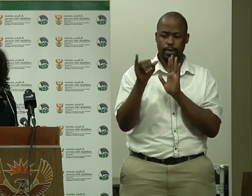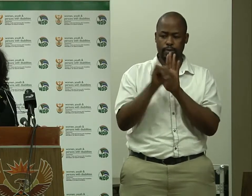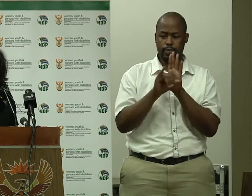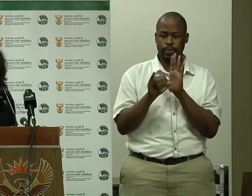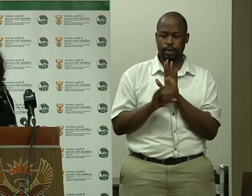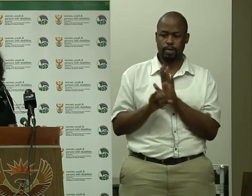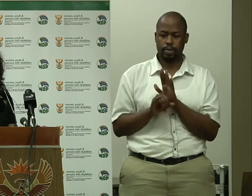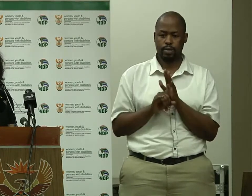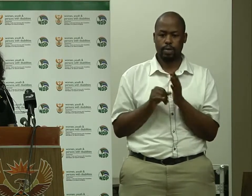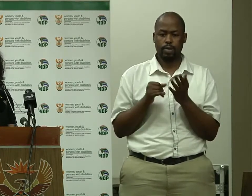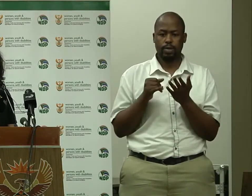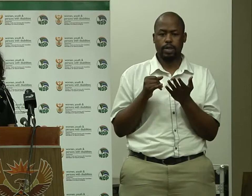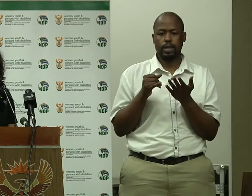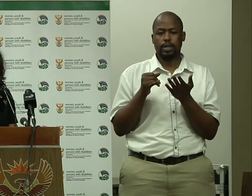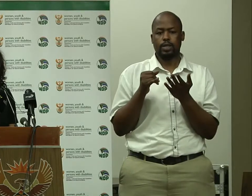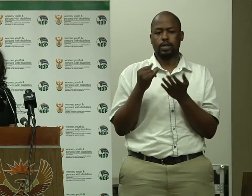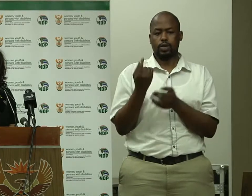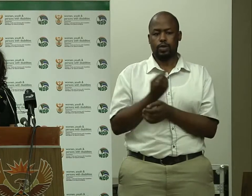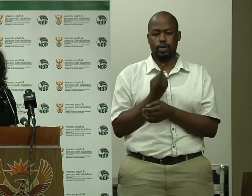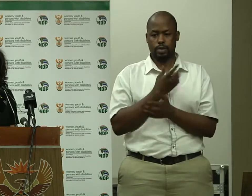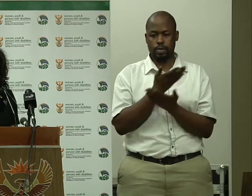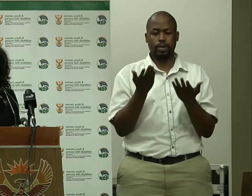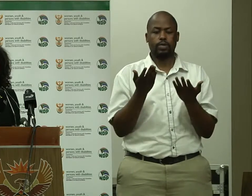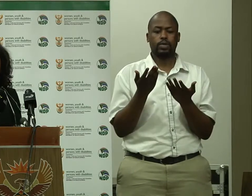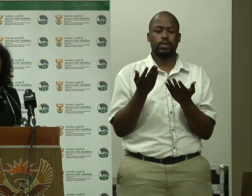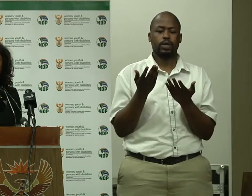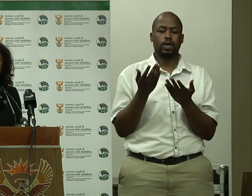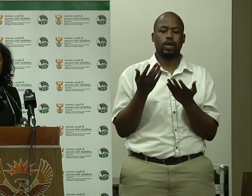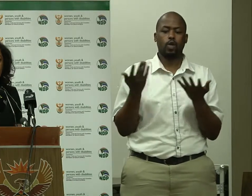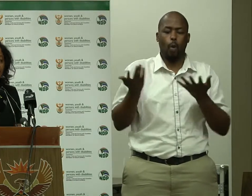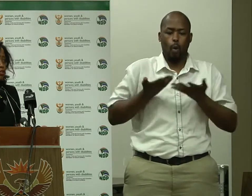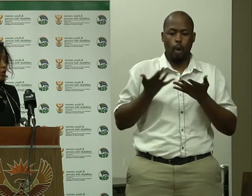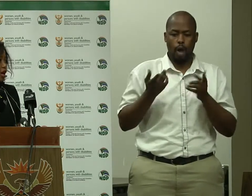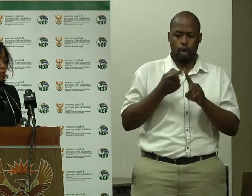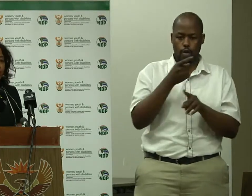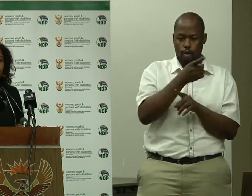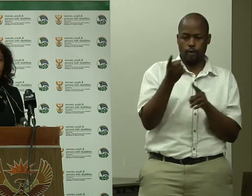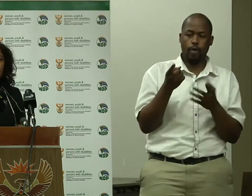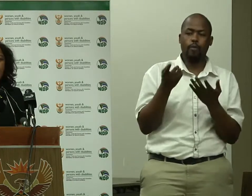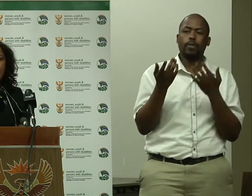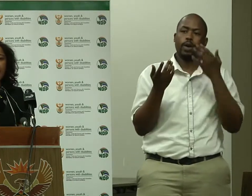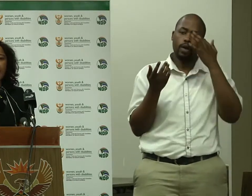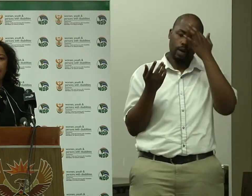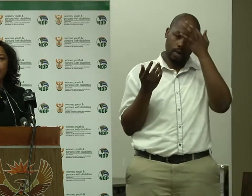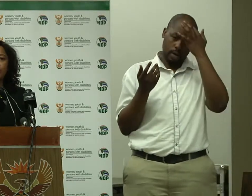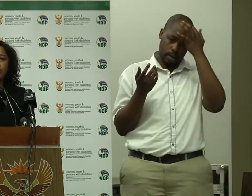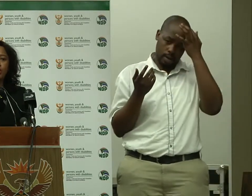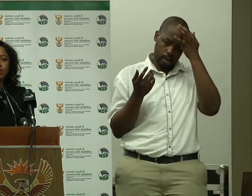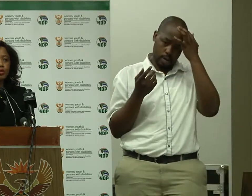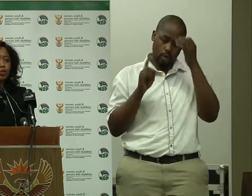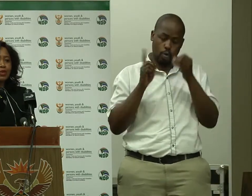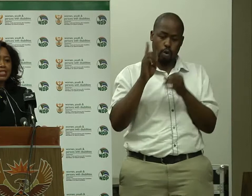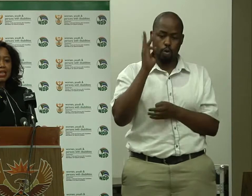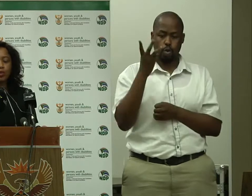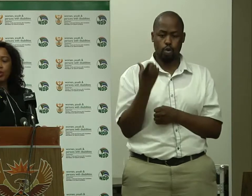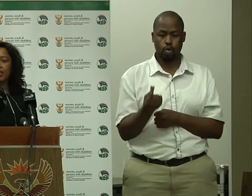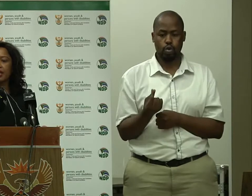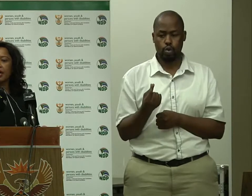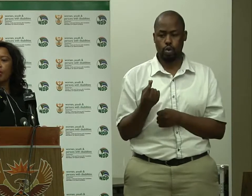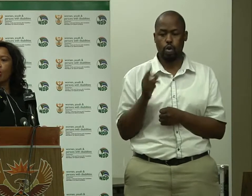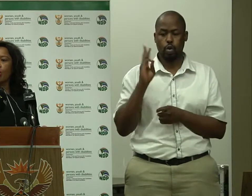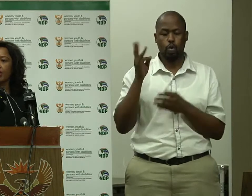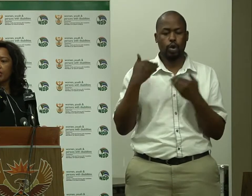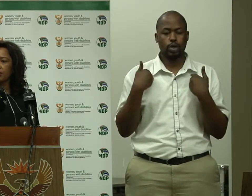identify yourself and the media house that you're coming from? What we'll do, we will start